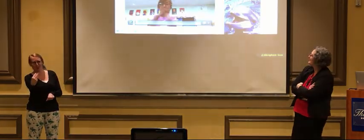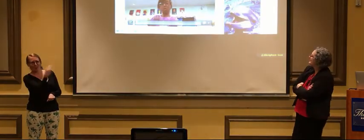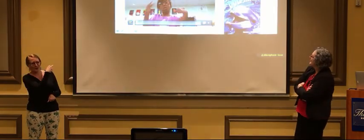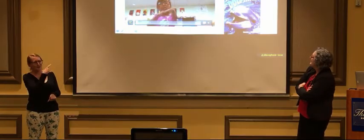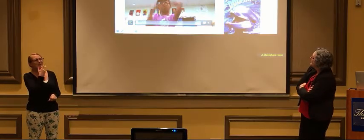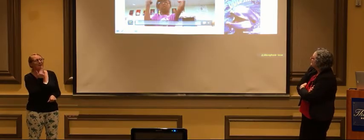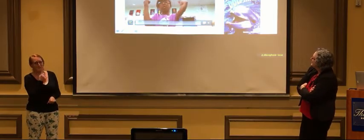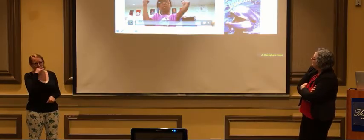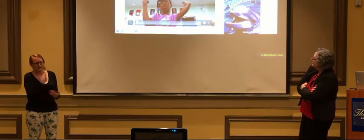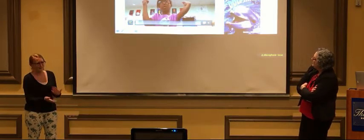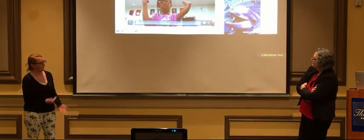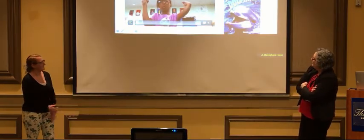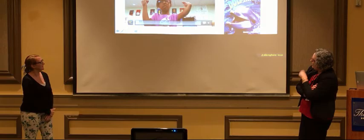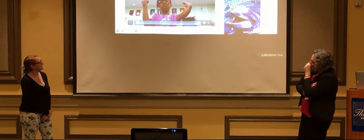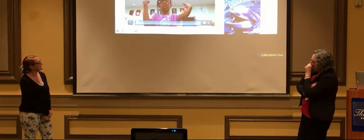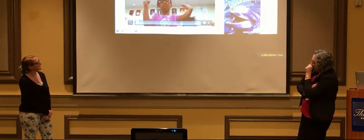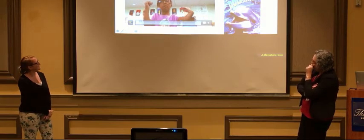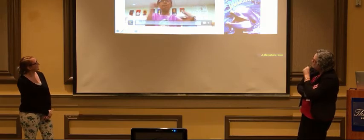things.